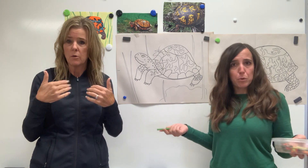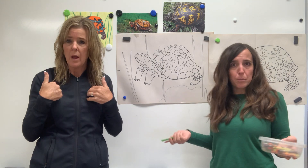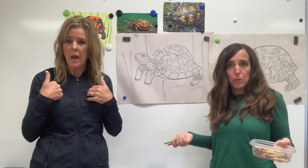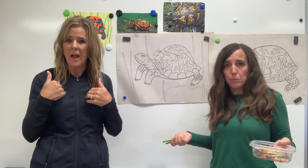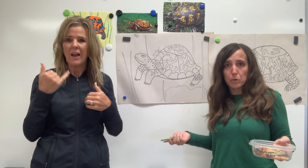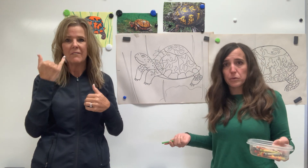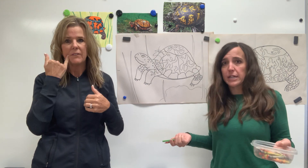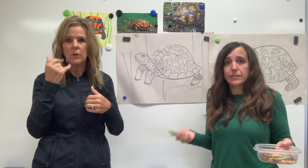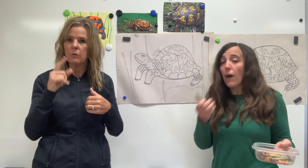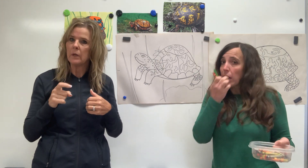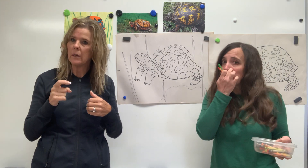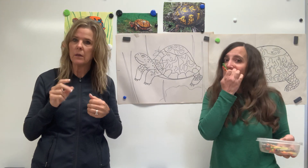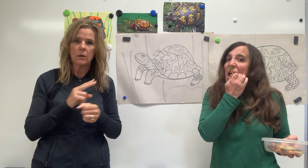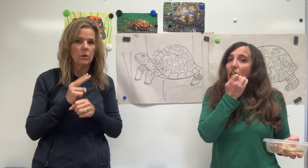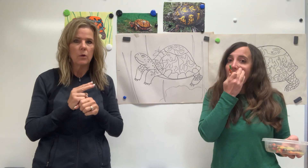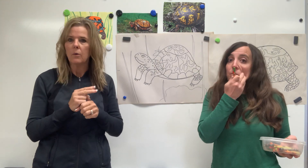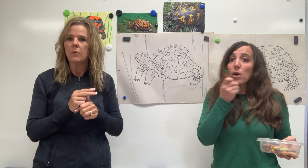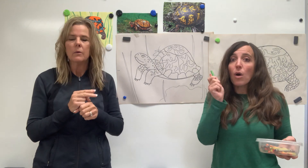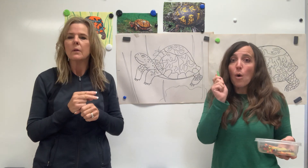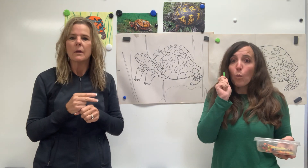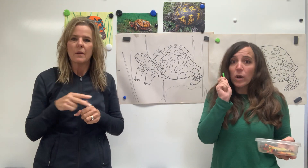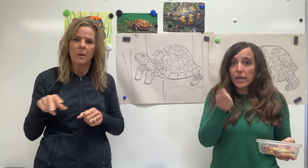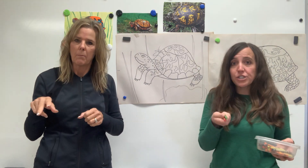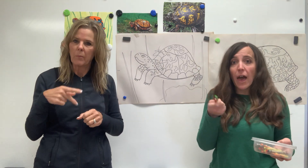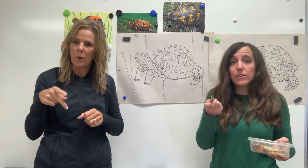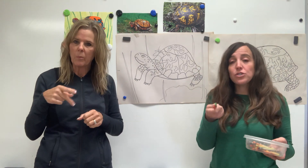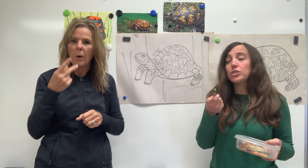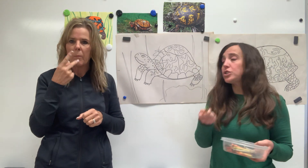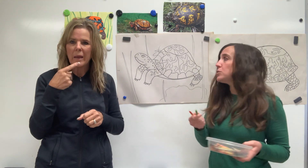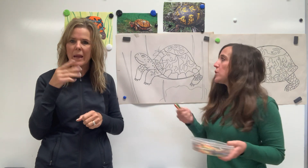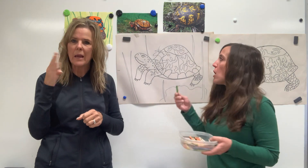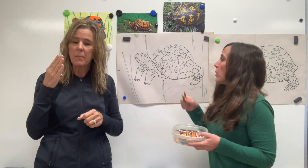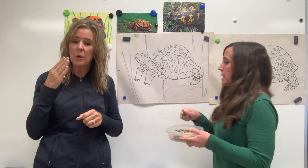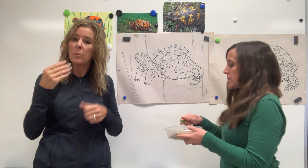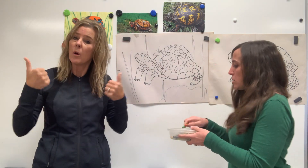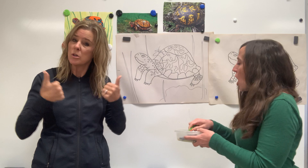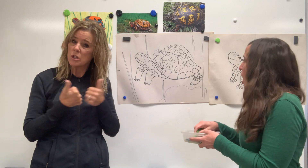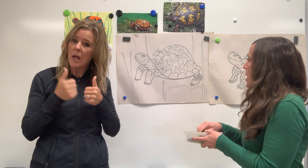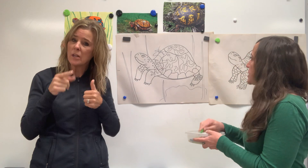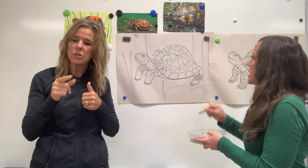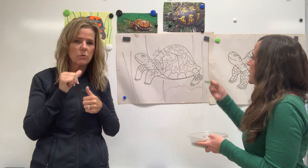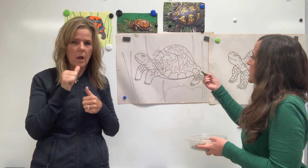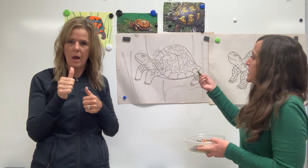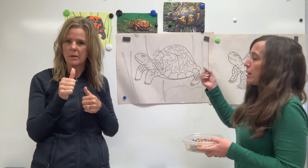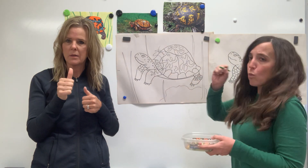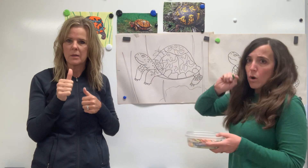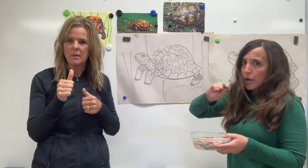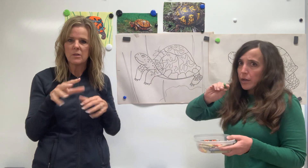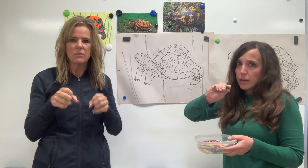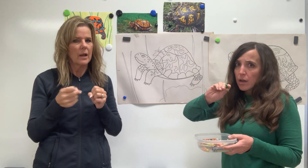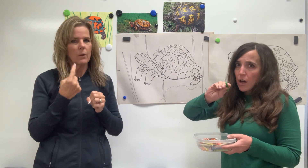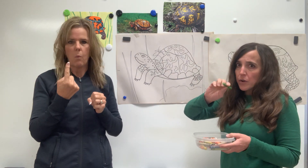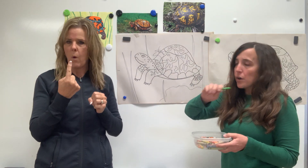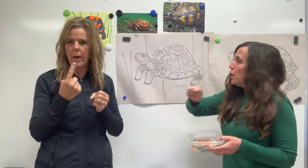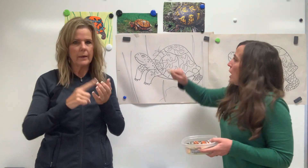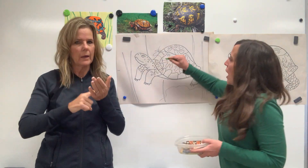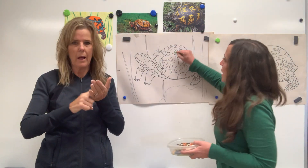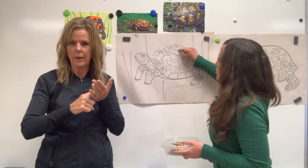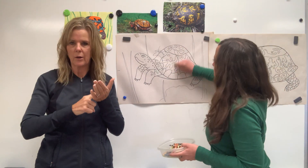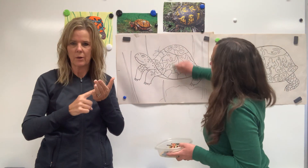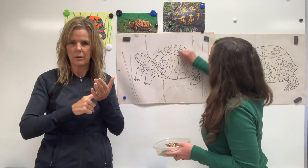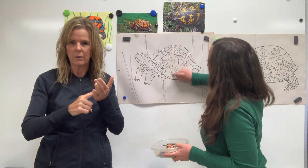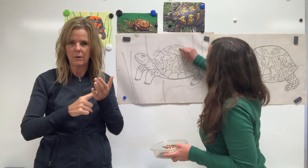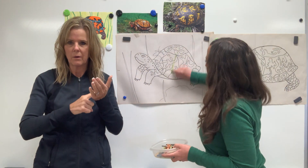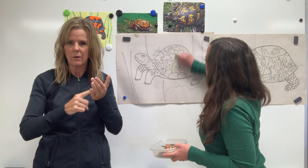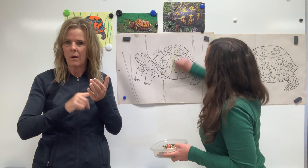use pink and purple and blue, that's fine. But what I challenge you to do, though, is not take one color